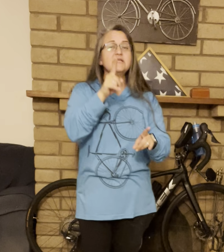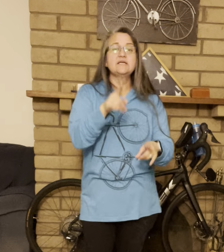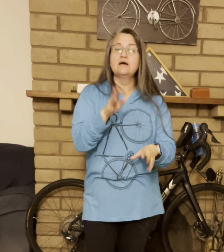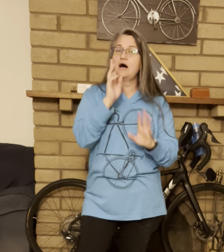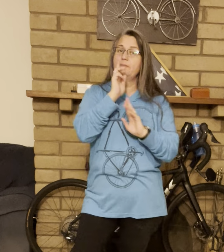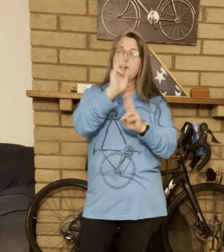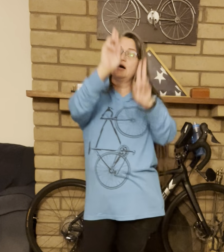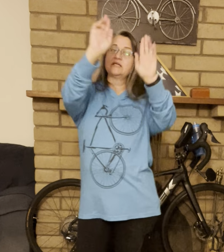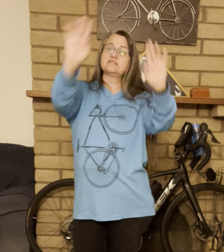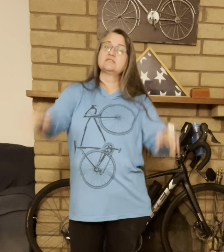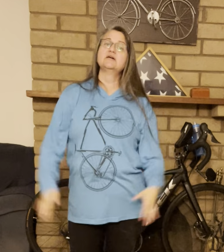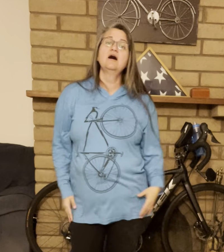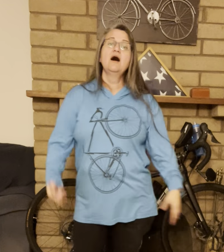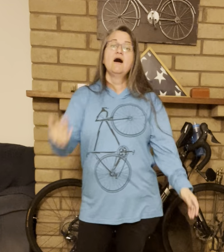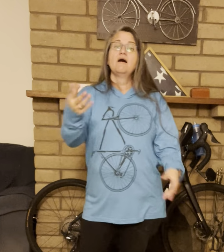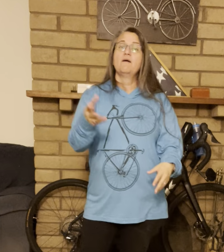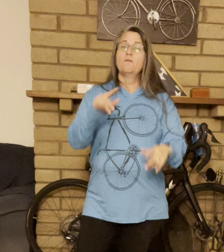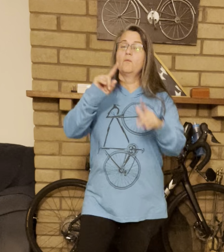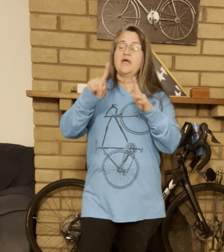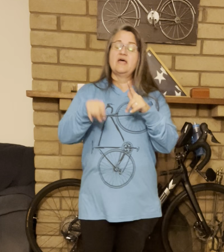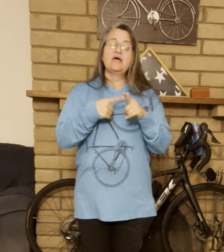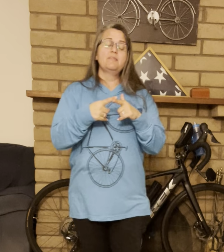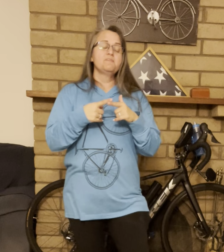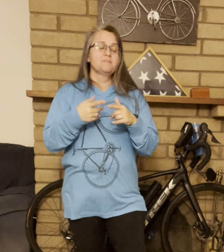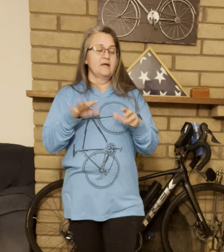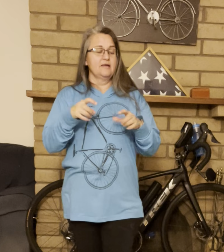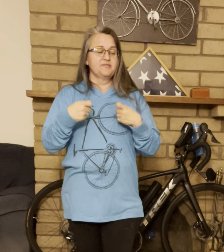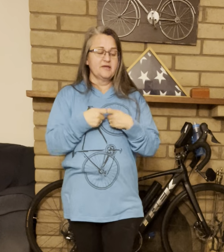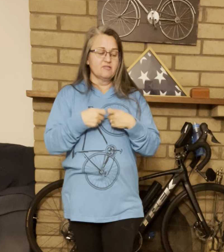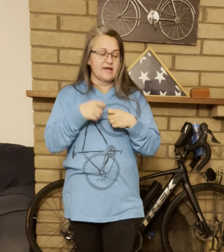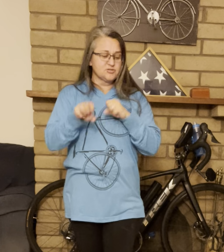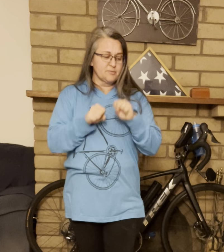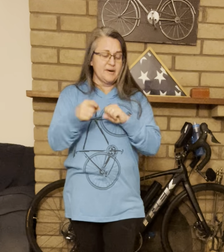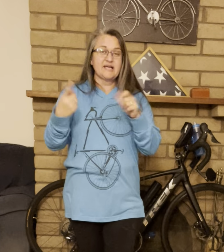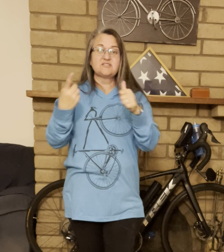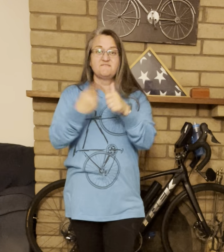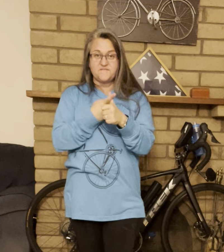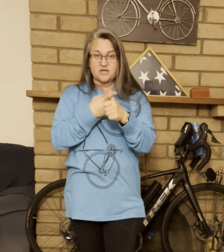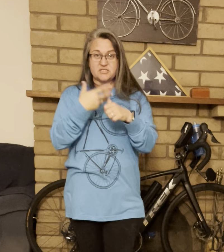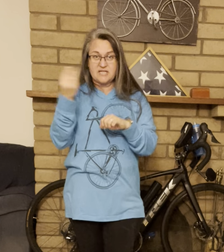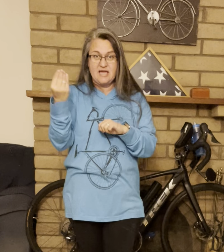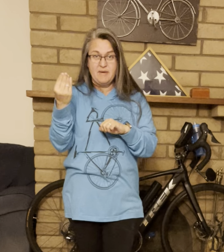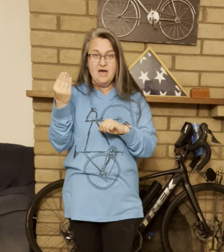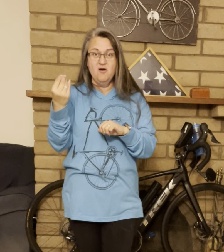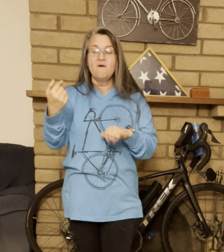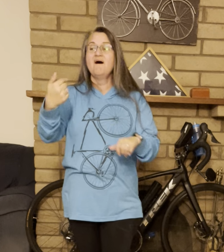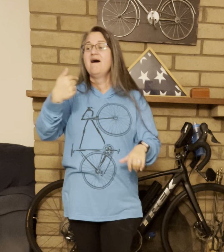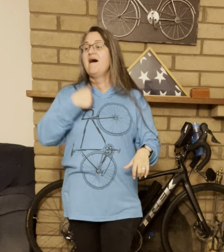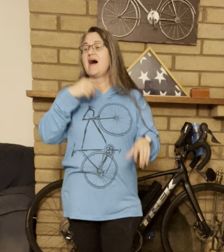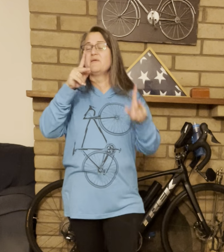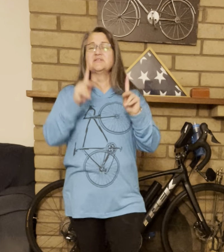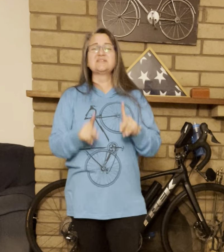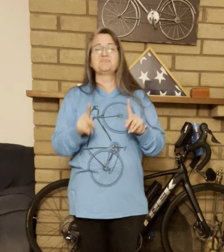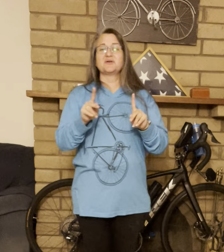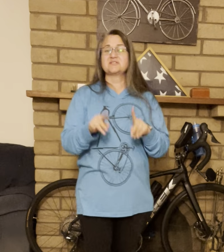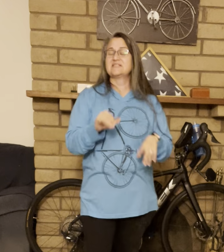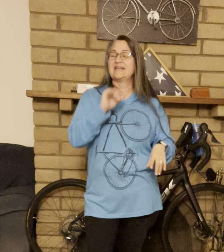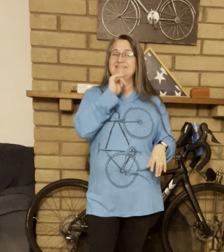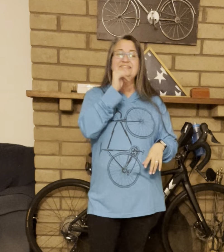Really, I'll be honest, when the electric bikes first came out, I was the person that did